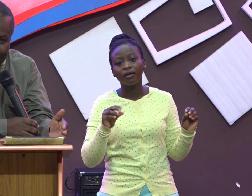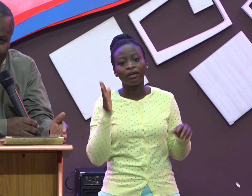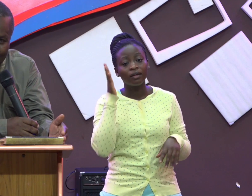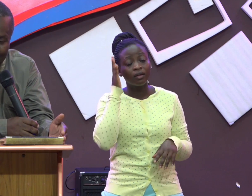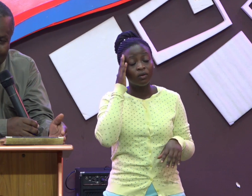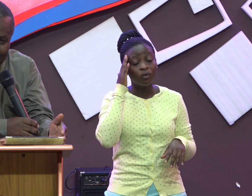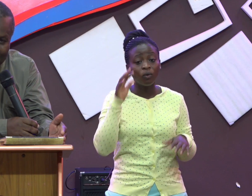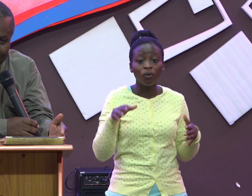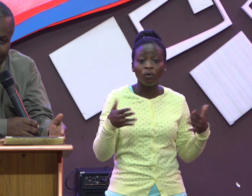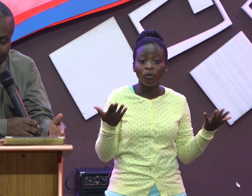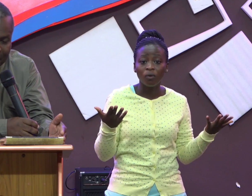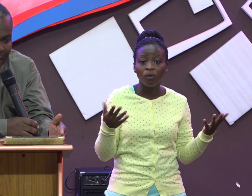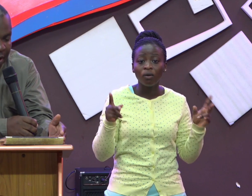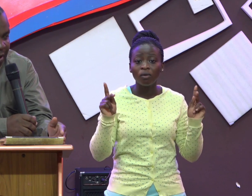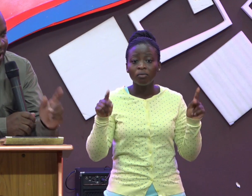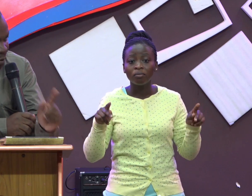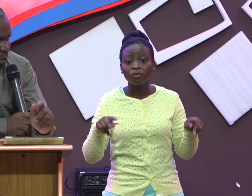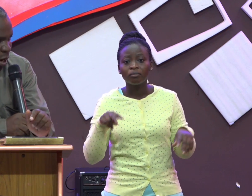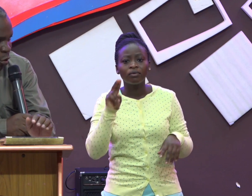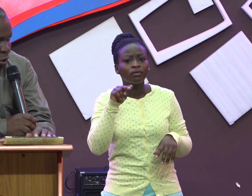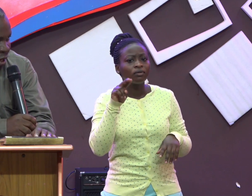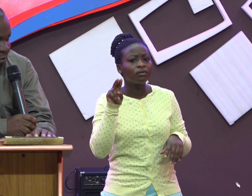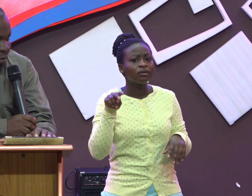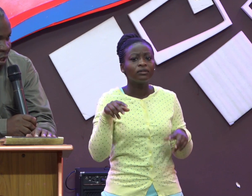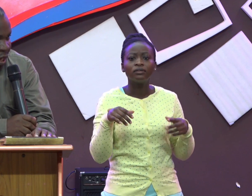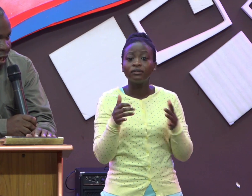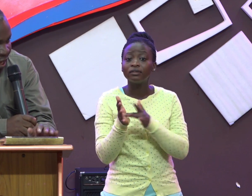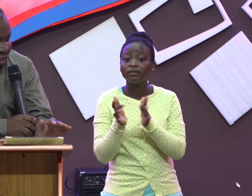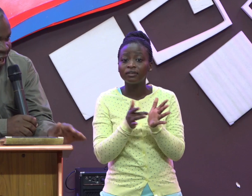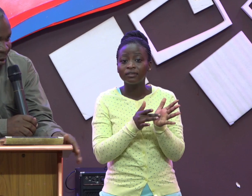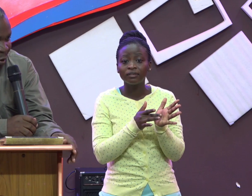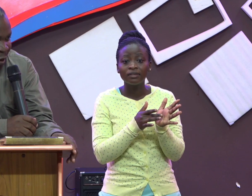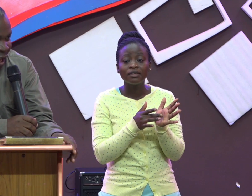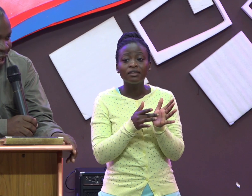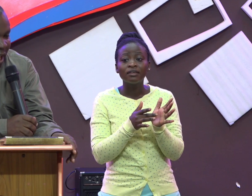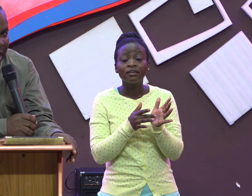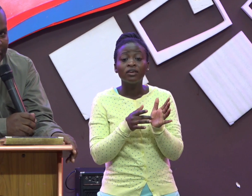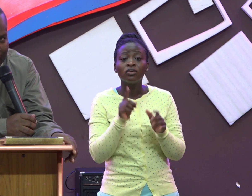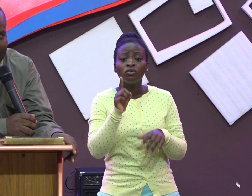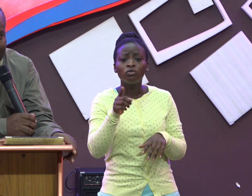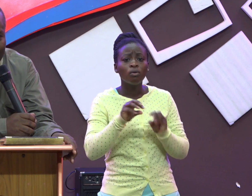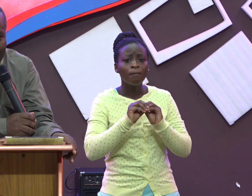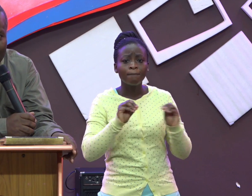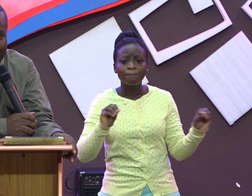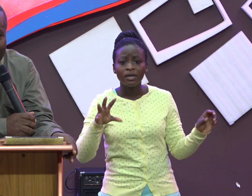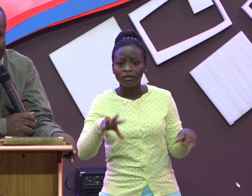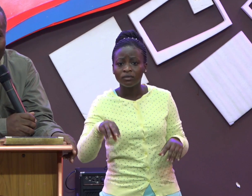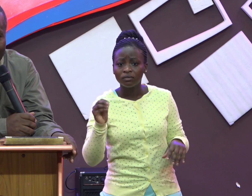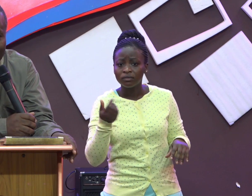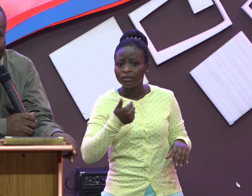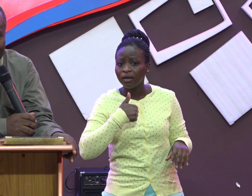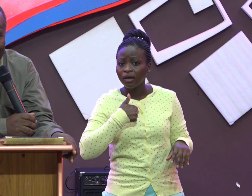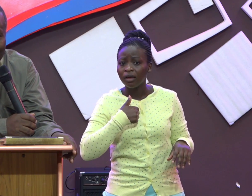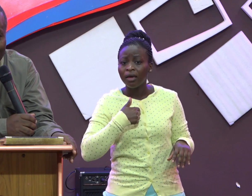waysaying. Because as if he was rebuking si them. You did not choose ne me. But I chose you. And